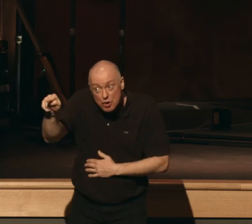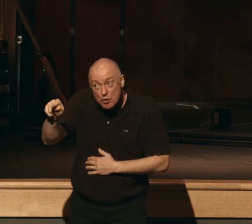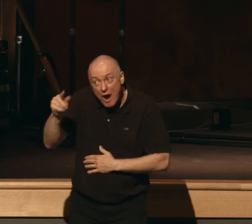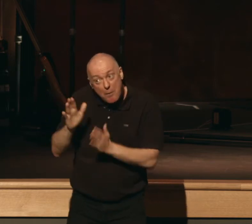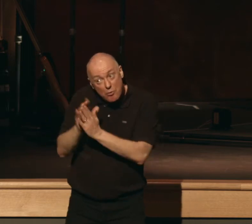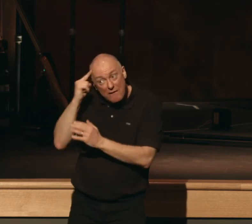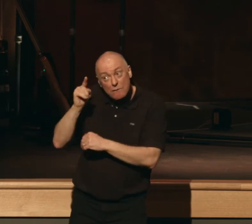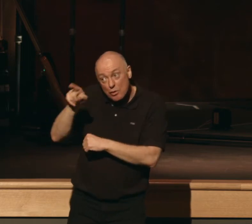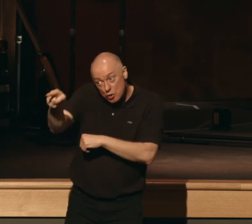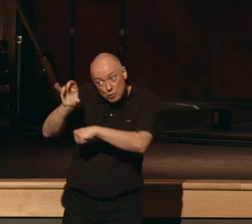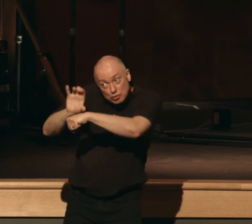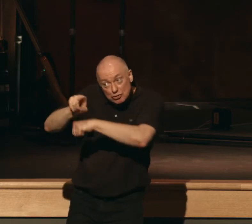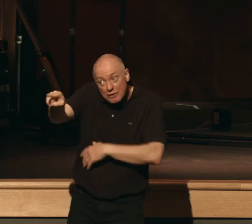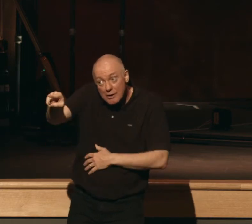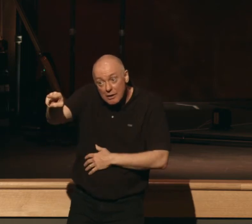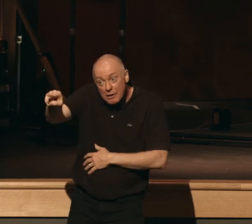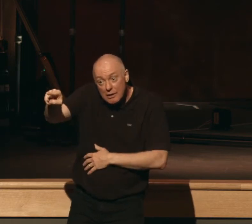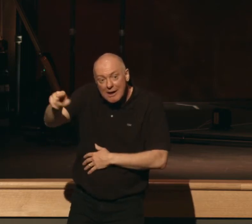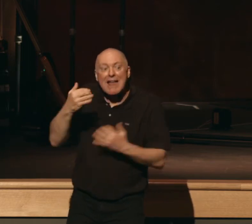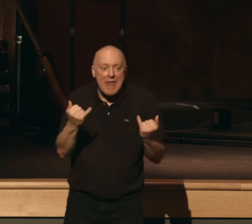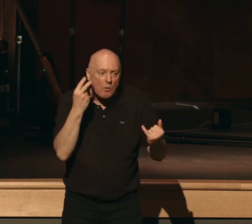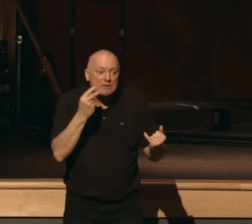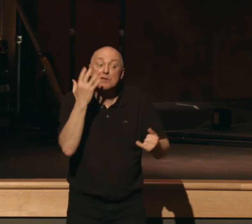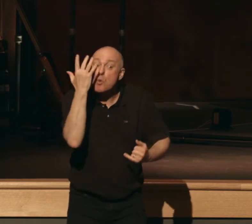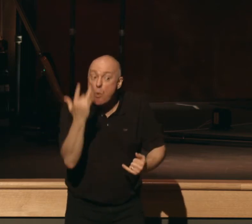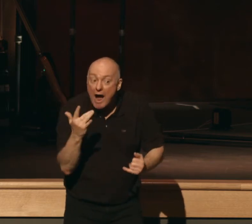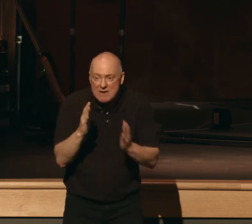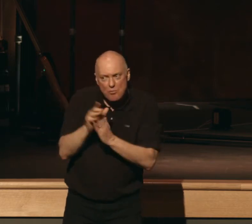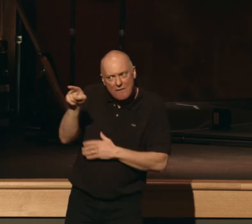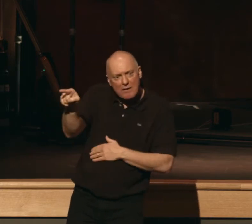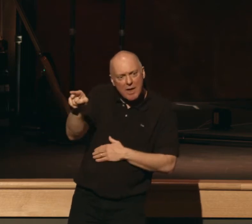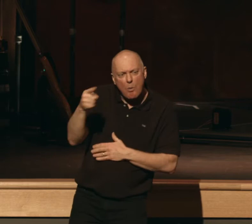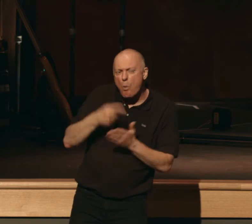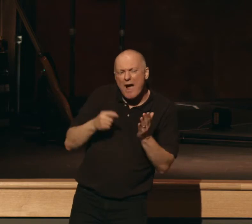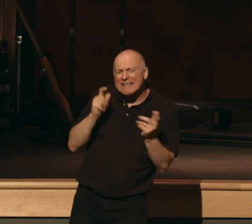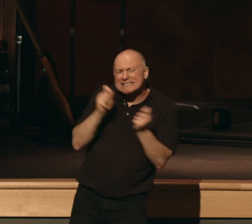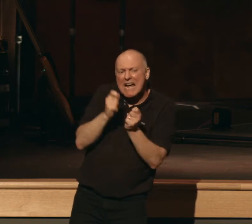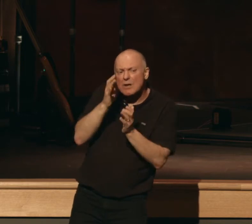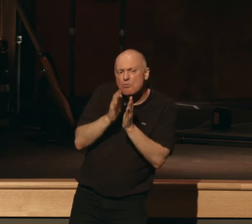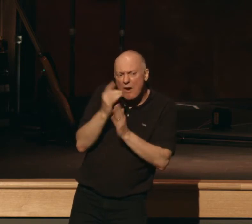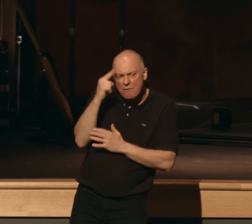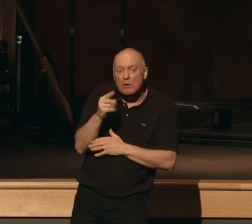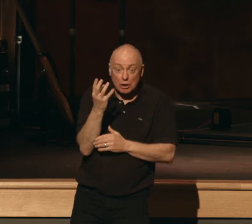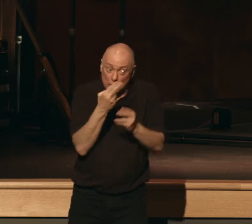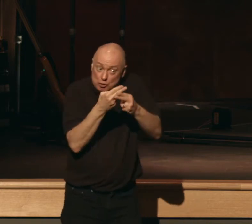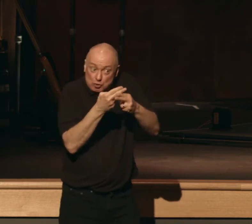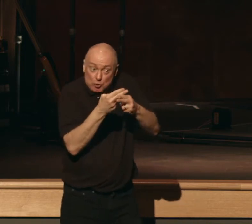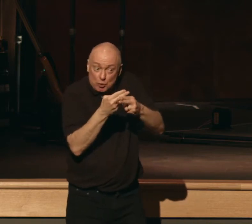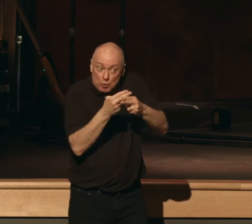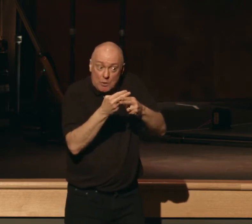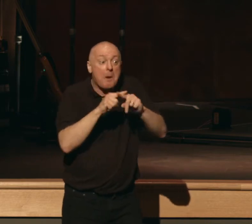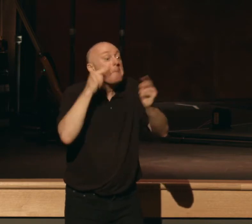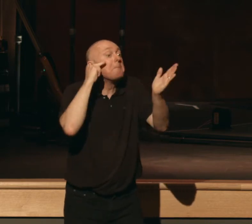for you, Ephesians. And we're going to see why he's praying and what he's praying for in a few minutes. But